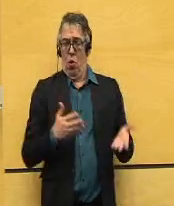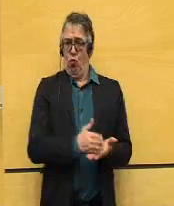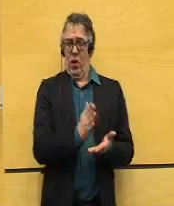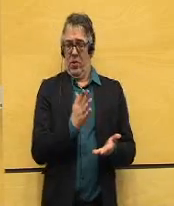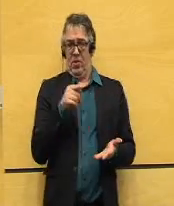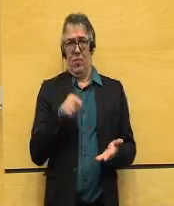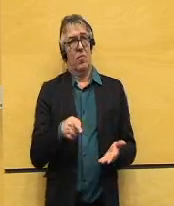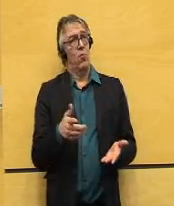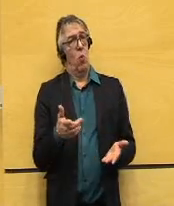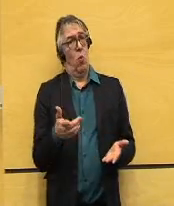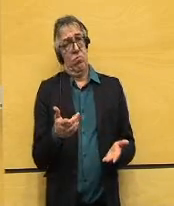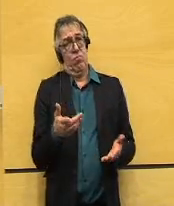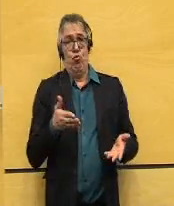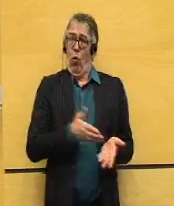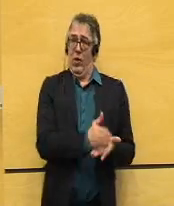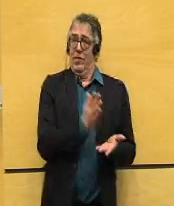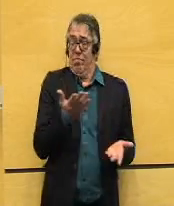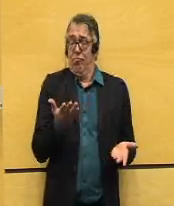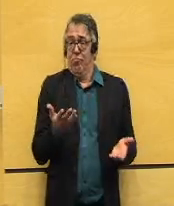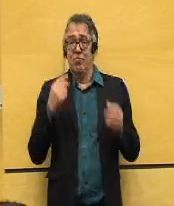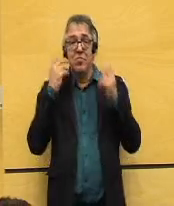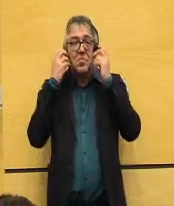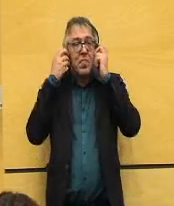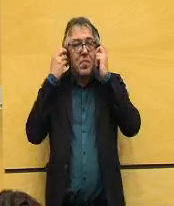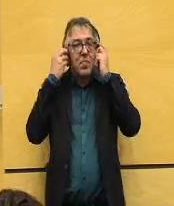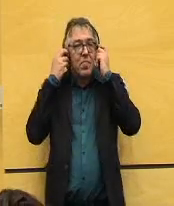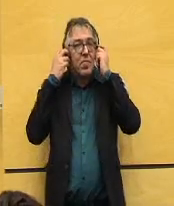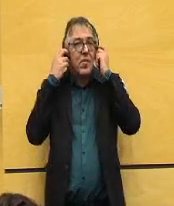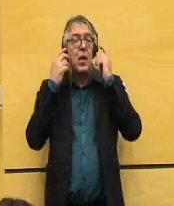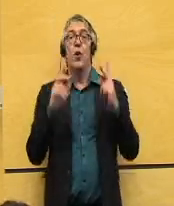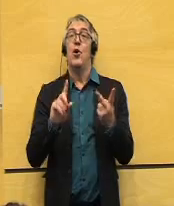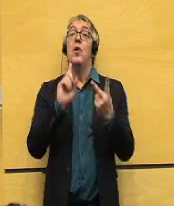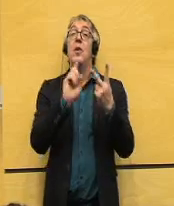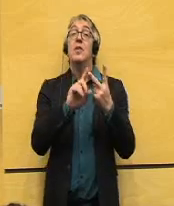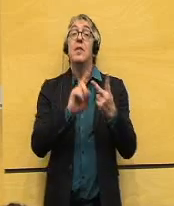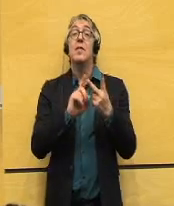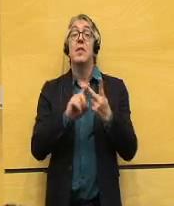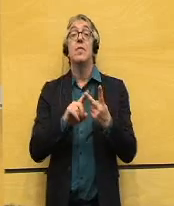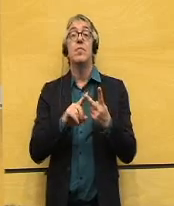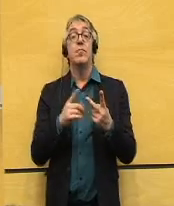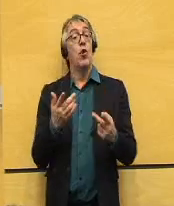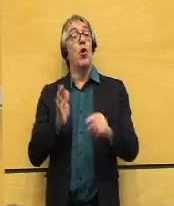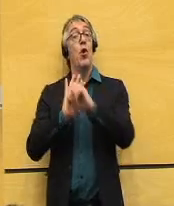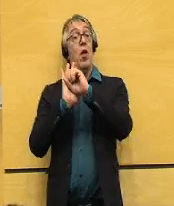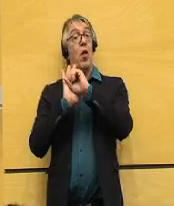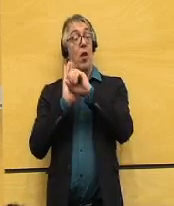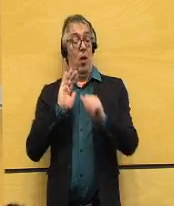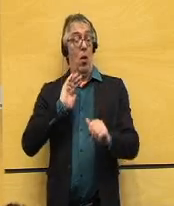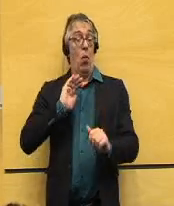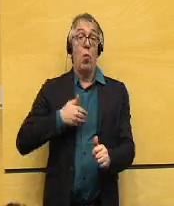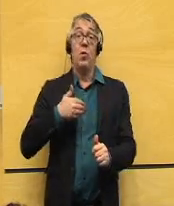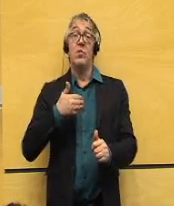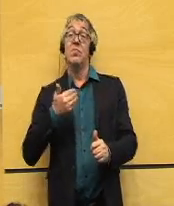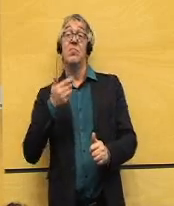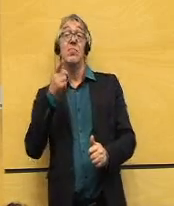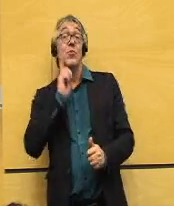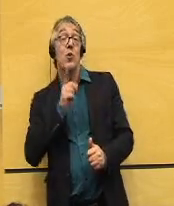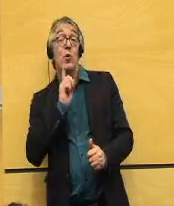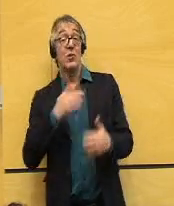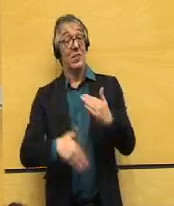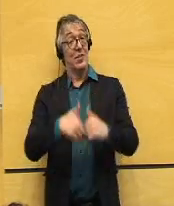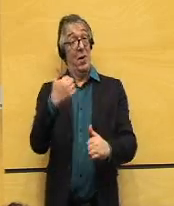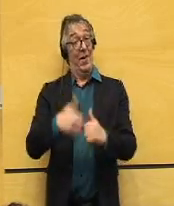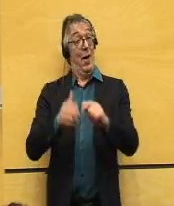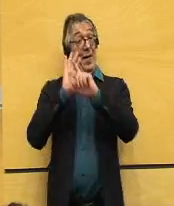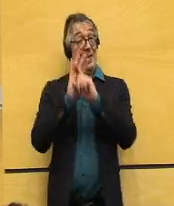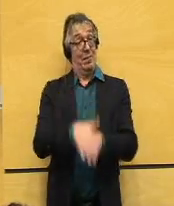Second, the elimination of the discrimination against women and girls with disabilities. Third,